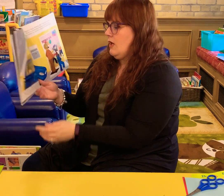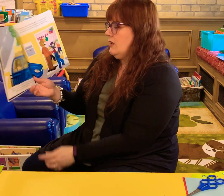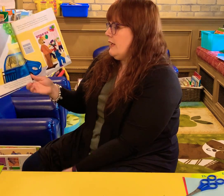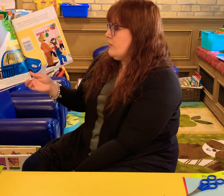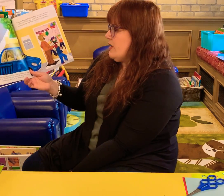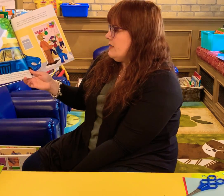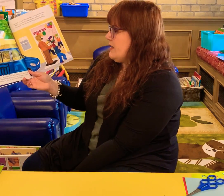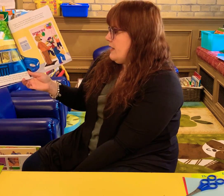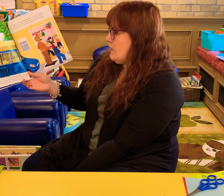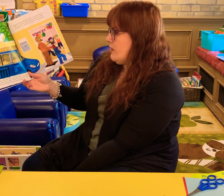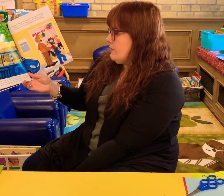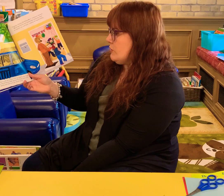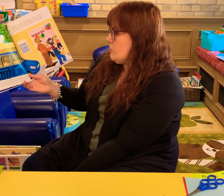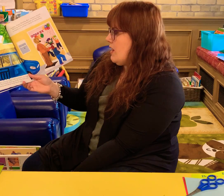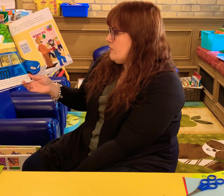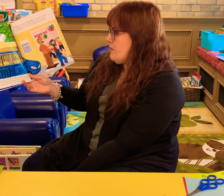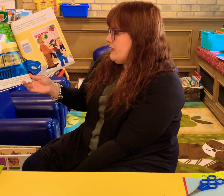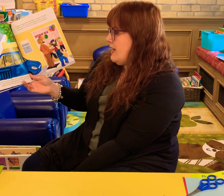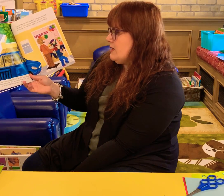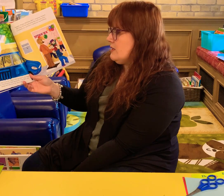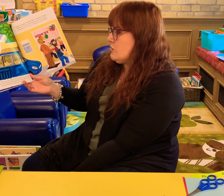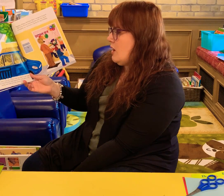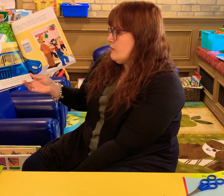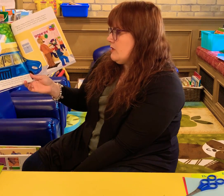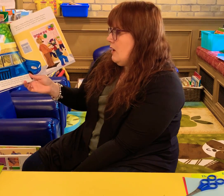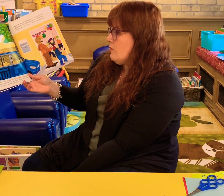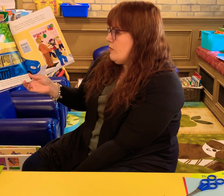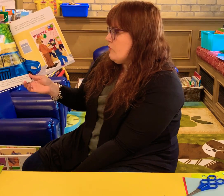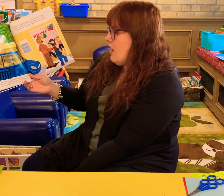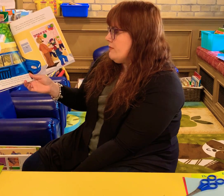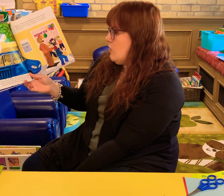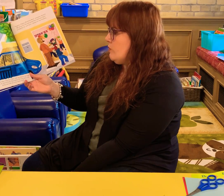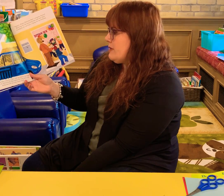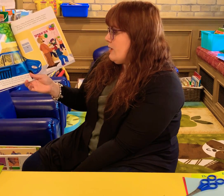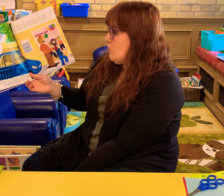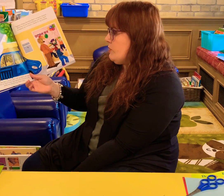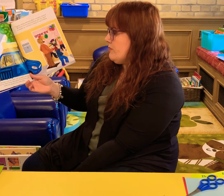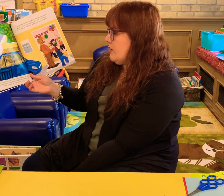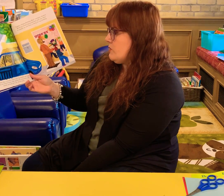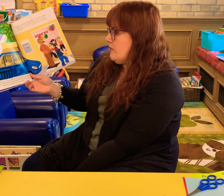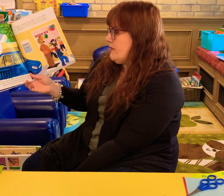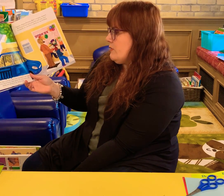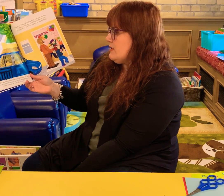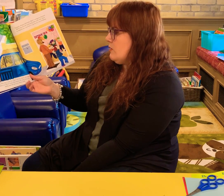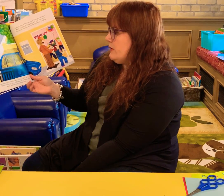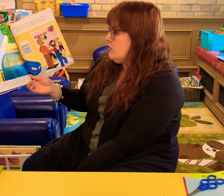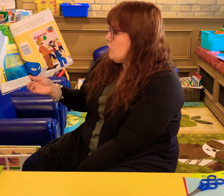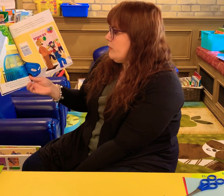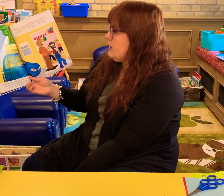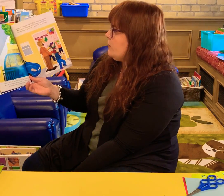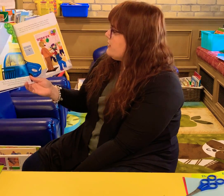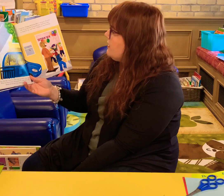later that day I went for a drive with my dad to the shops when we arrived home dad opened the front door very slowly and told me to go inside